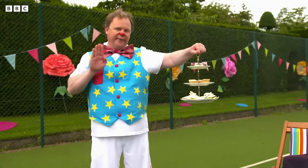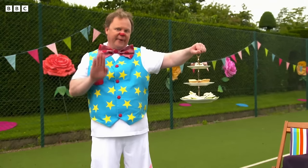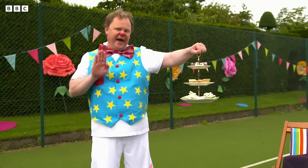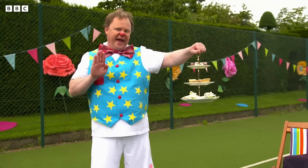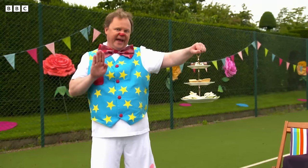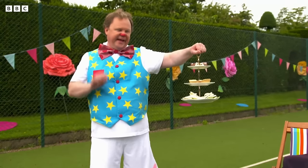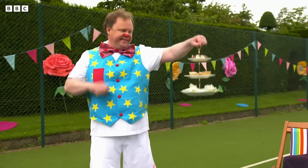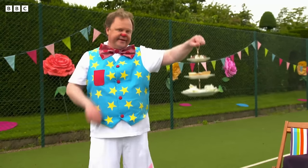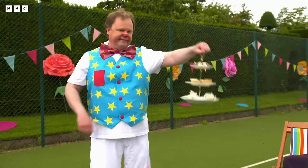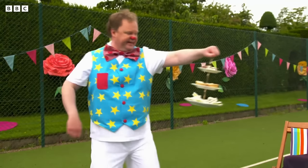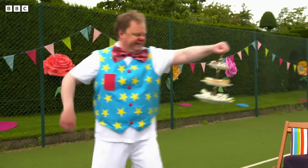Wait.